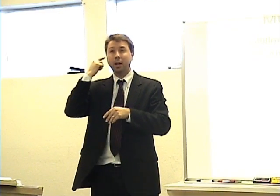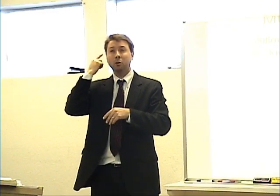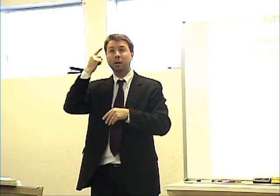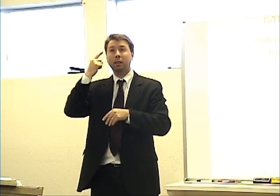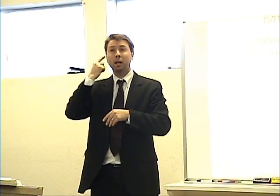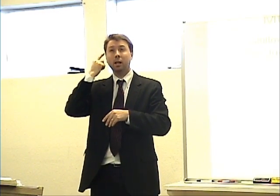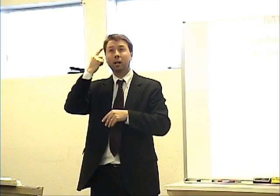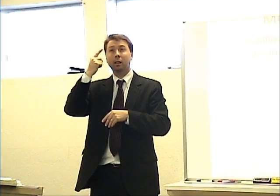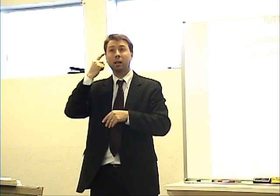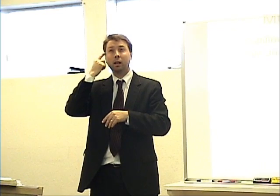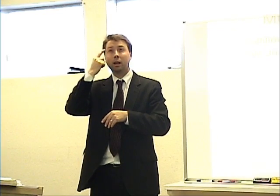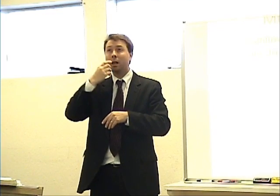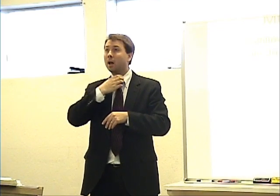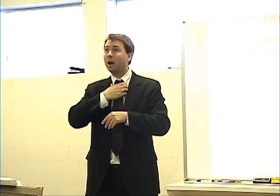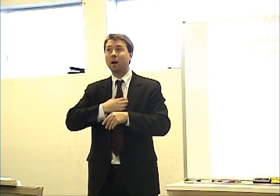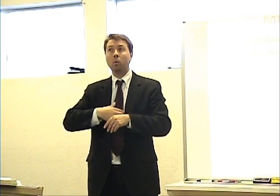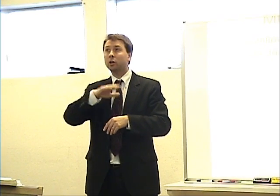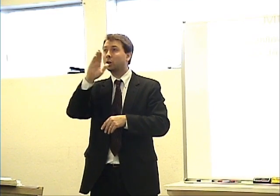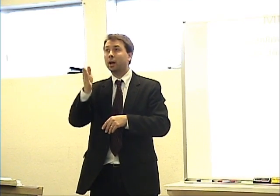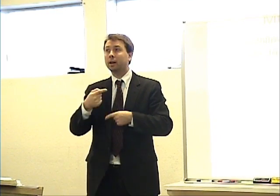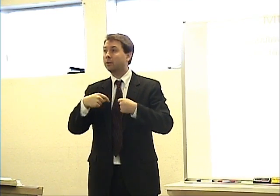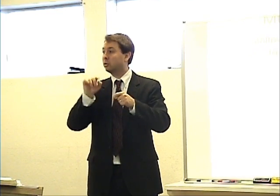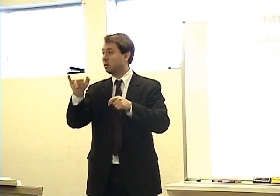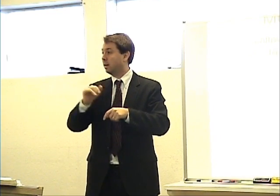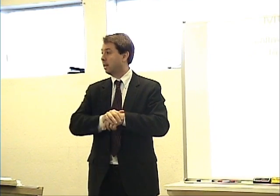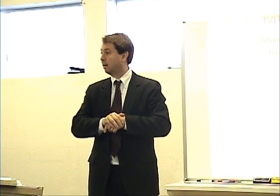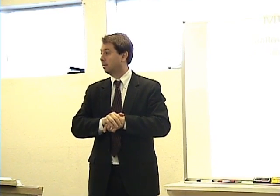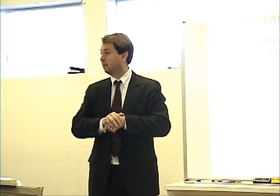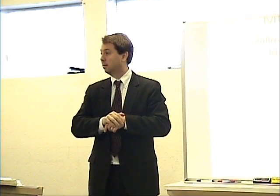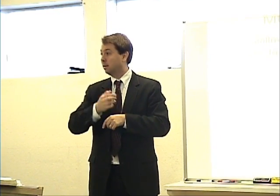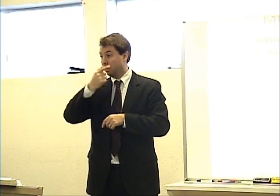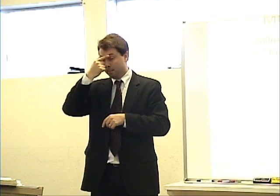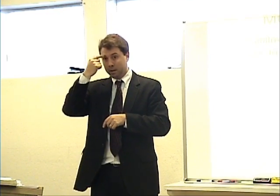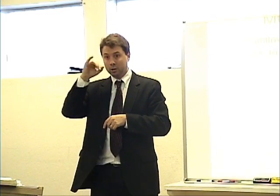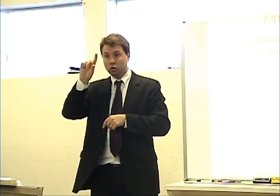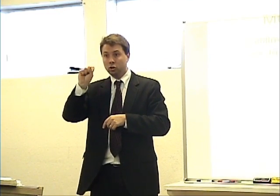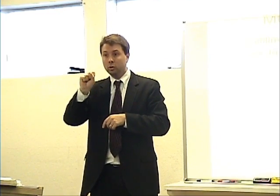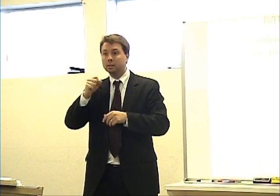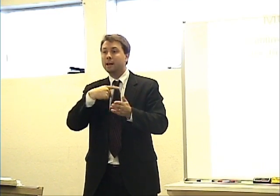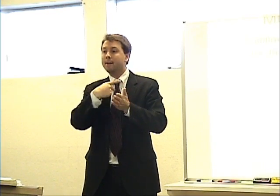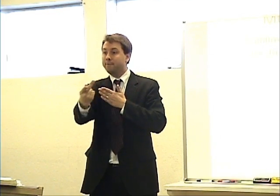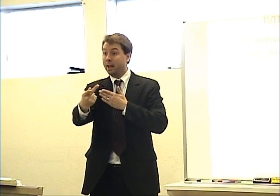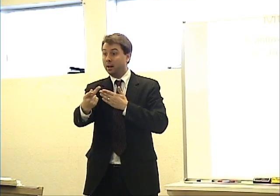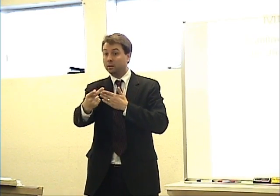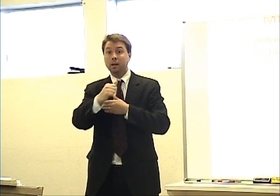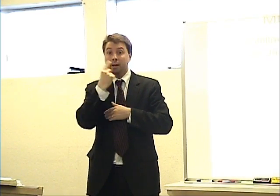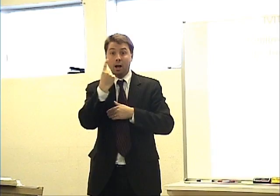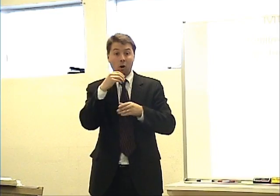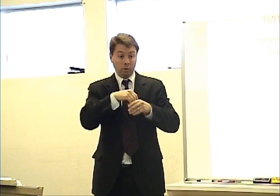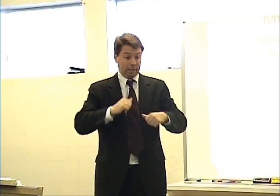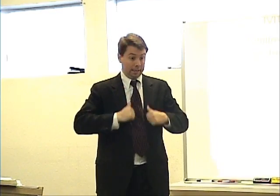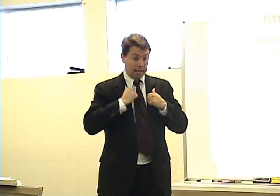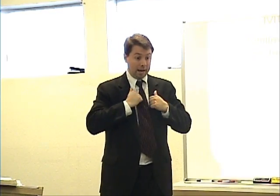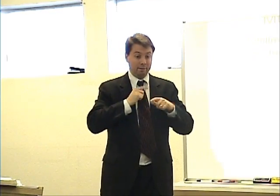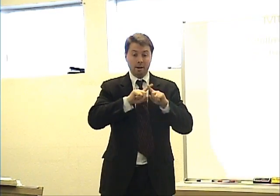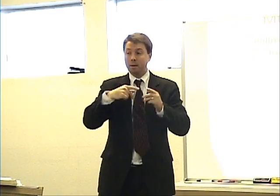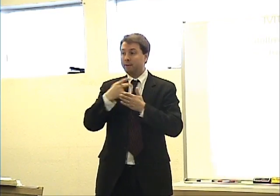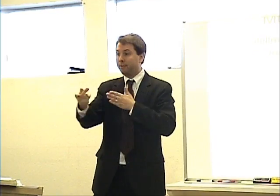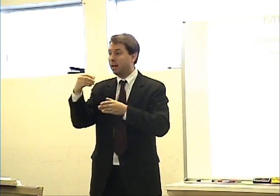you'll be thinking and thinking, I wish I never tried that. Because Judas failed, not only in life, but he failed